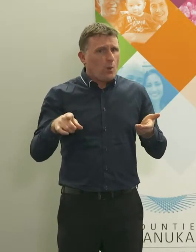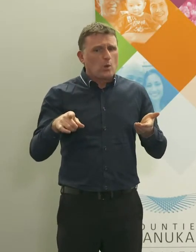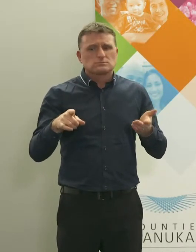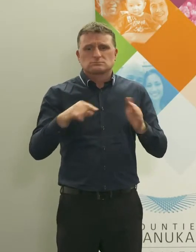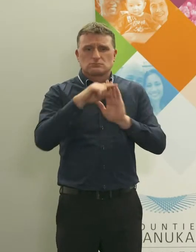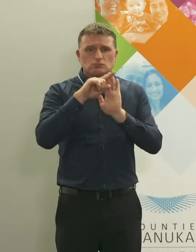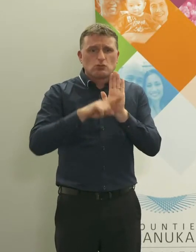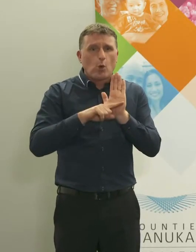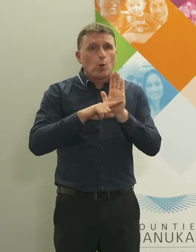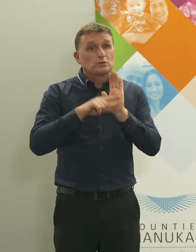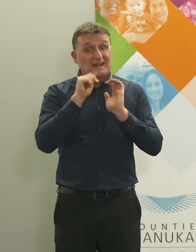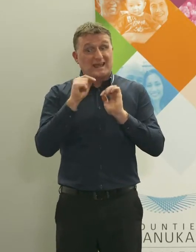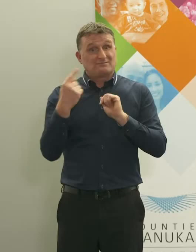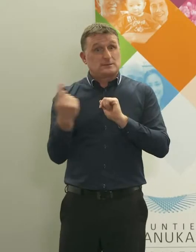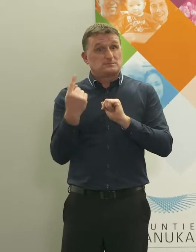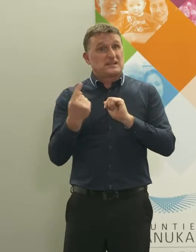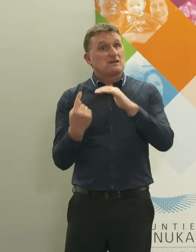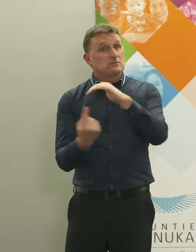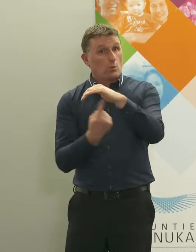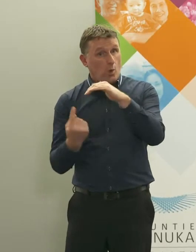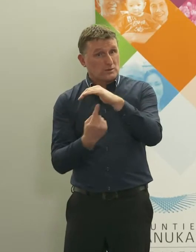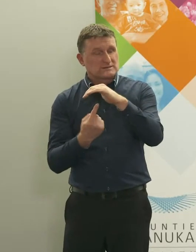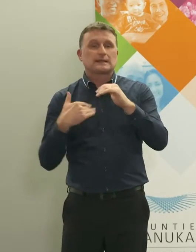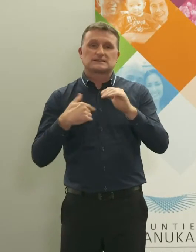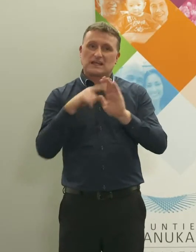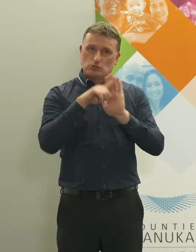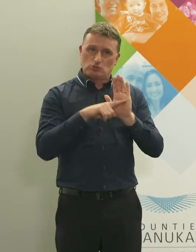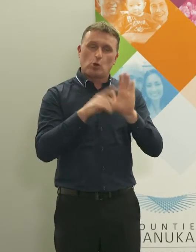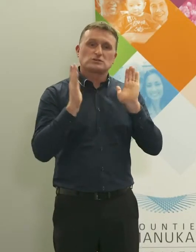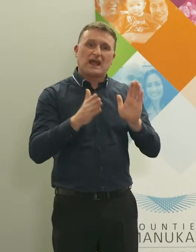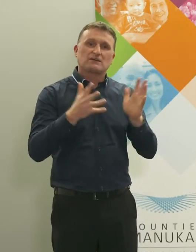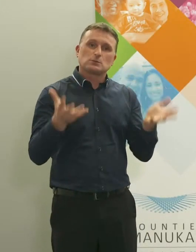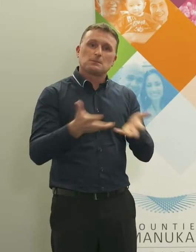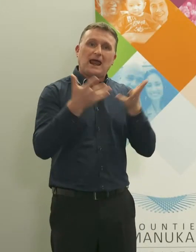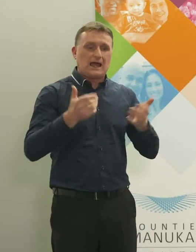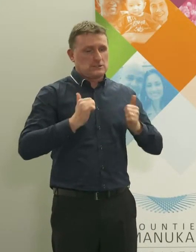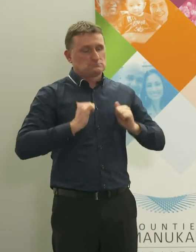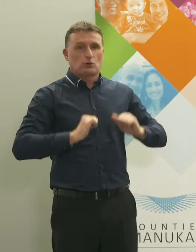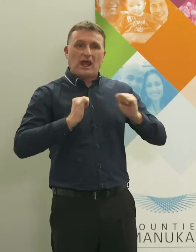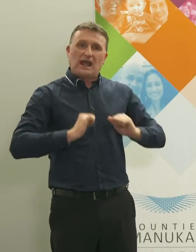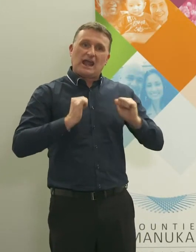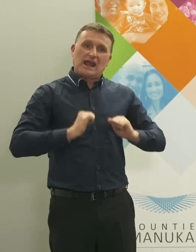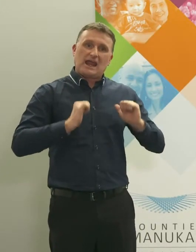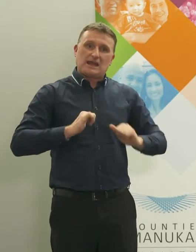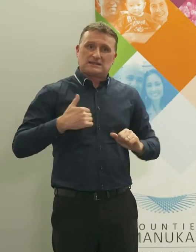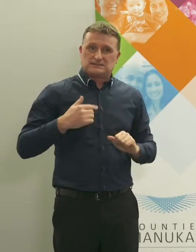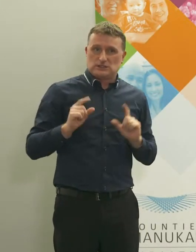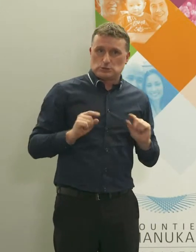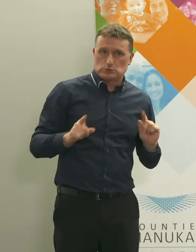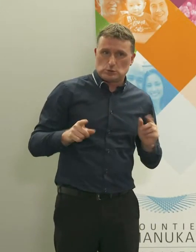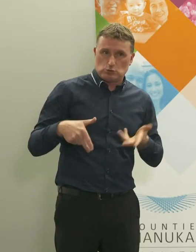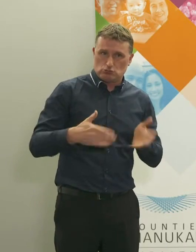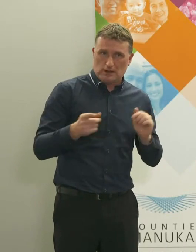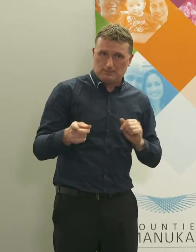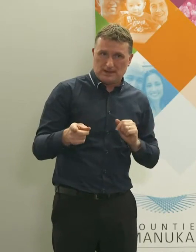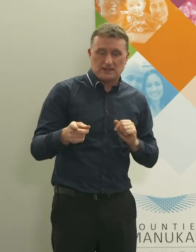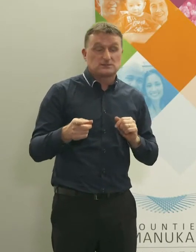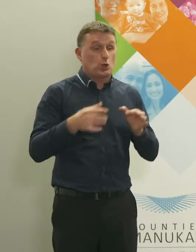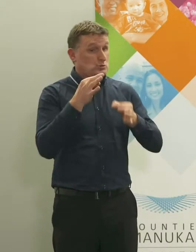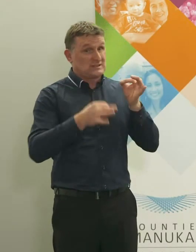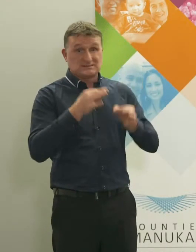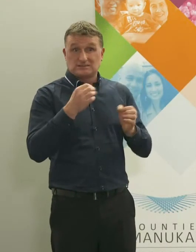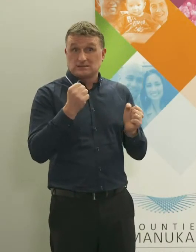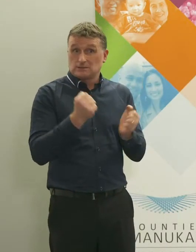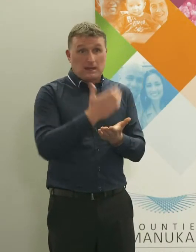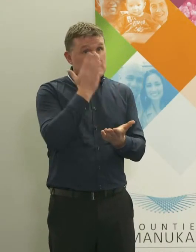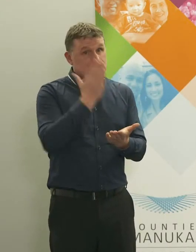train during that time. And so there's a lot of logistics that would need to be worked through as to whether or not that could go ahead. Decisions haven't